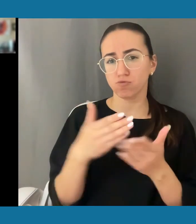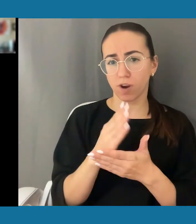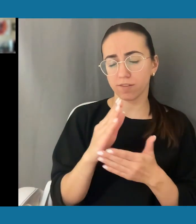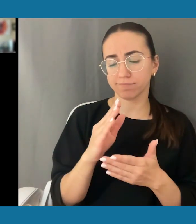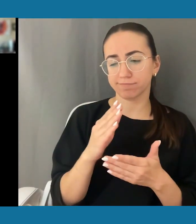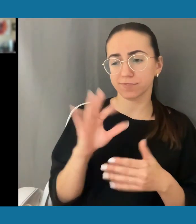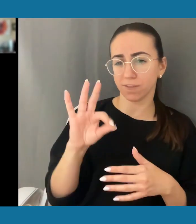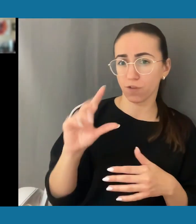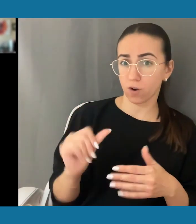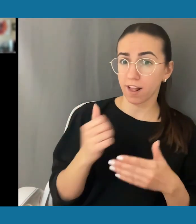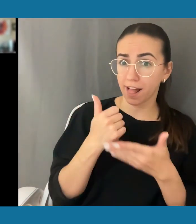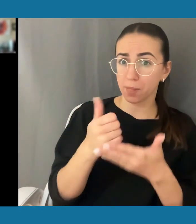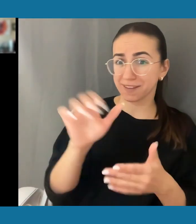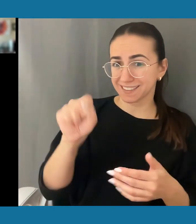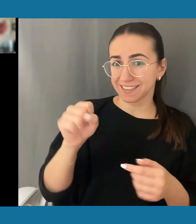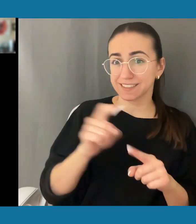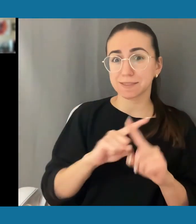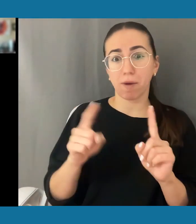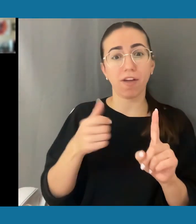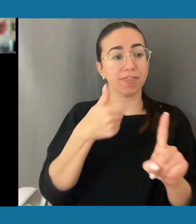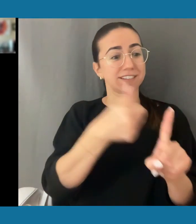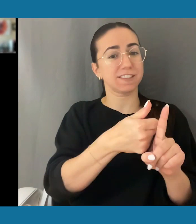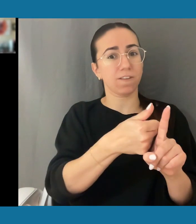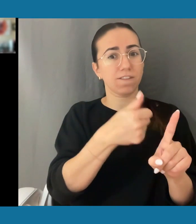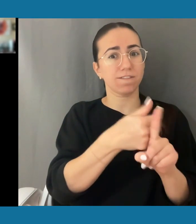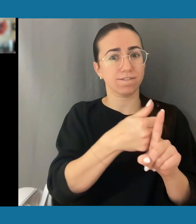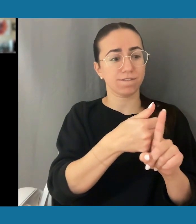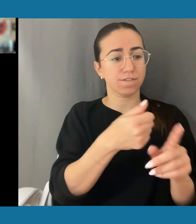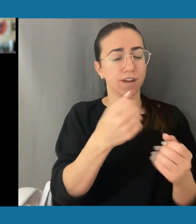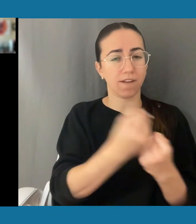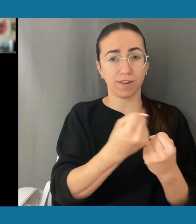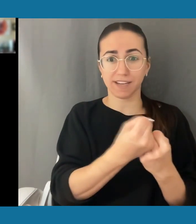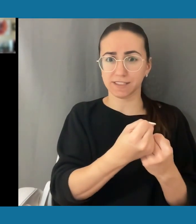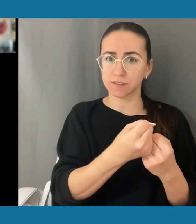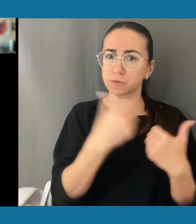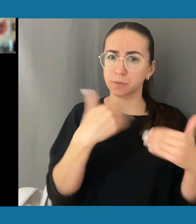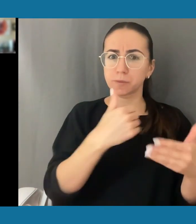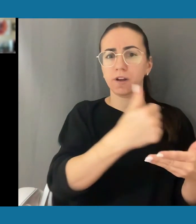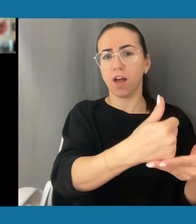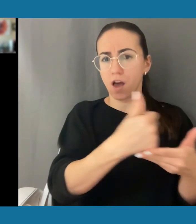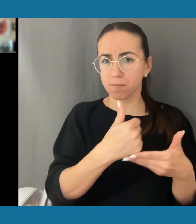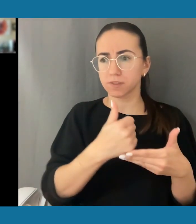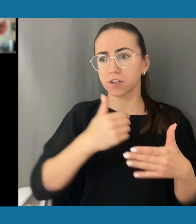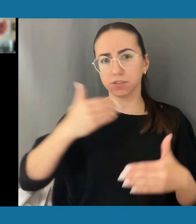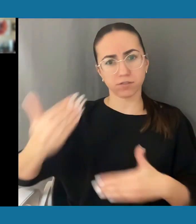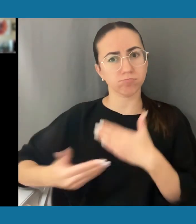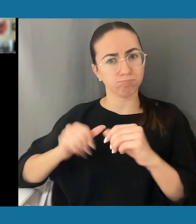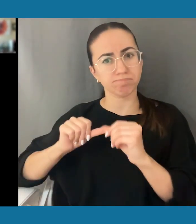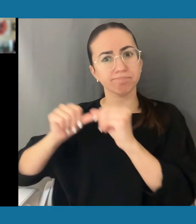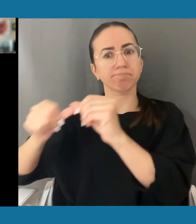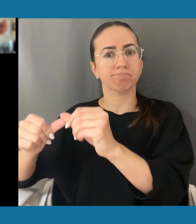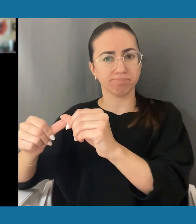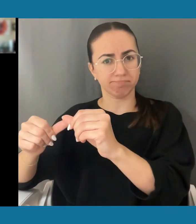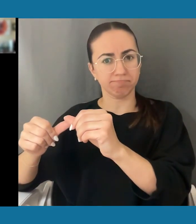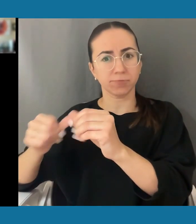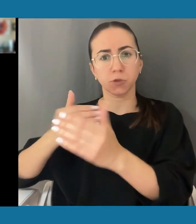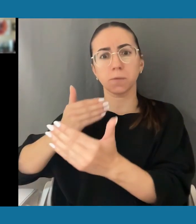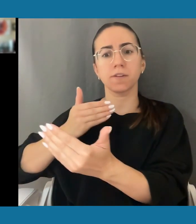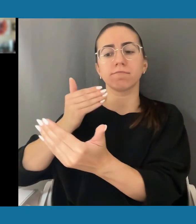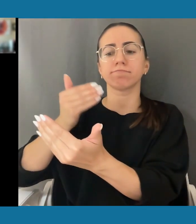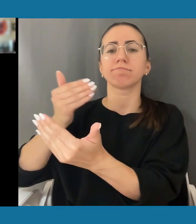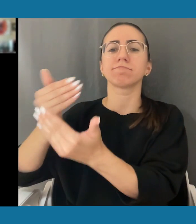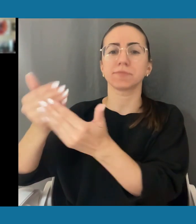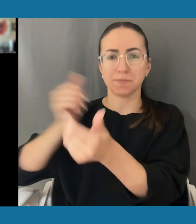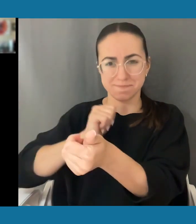self-advocates that managed to push this bill across the finish line, to get it passed with unanimous support. We didn't have a